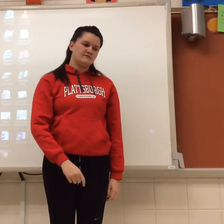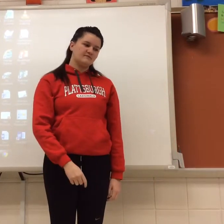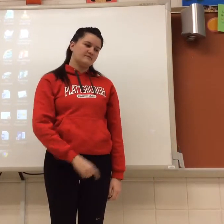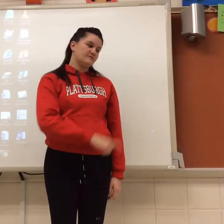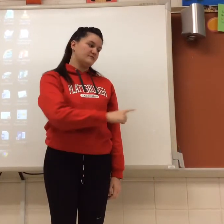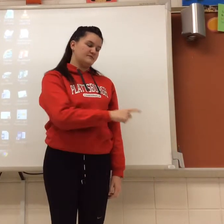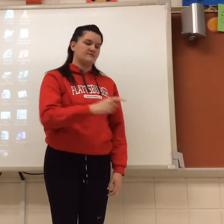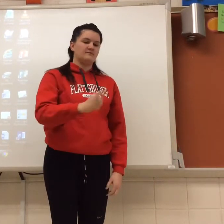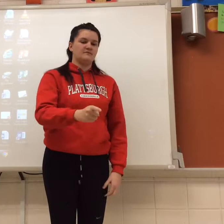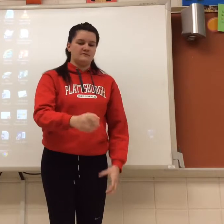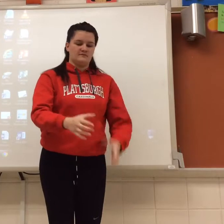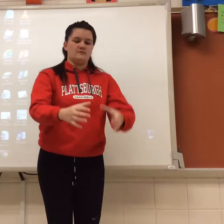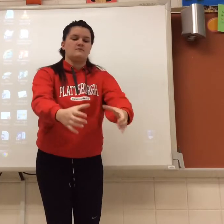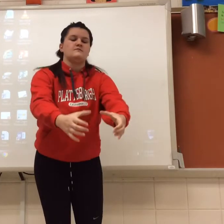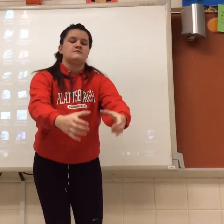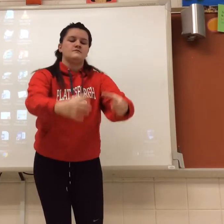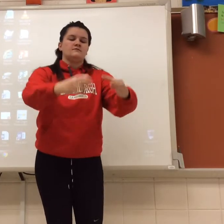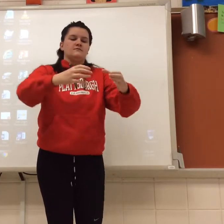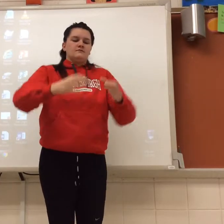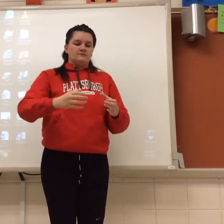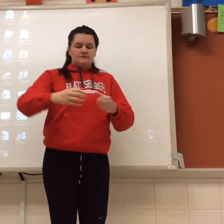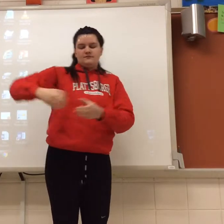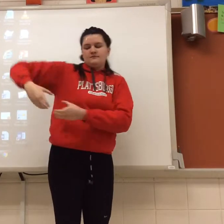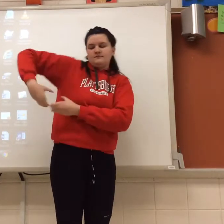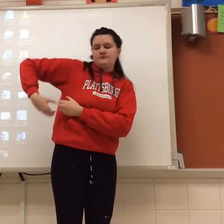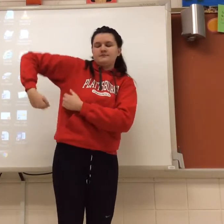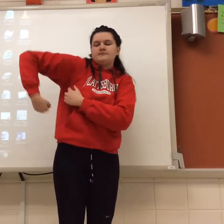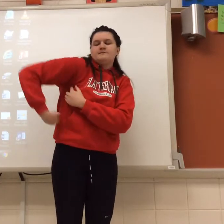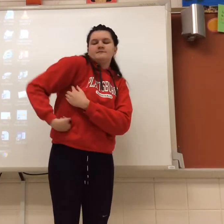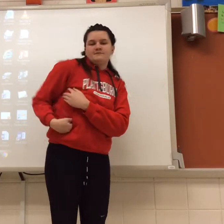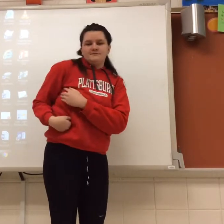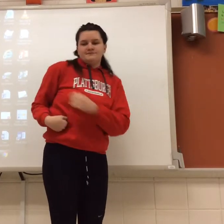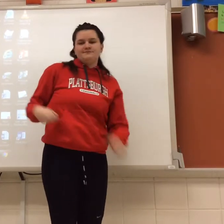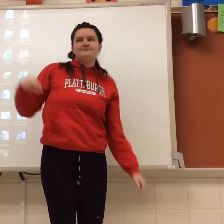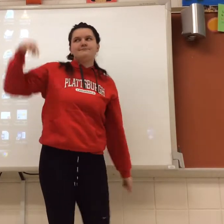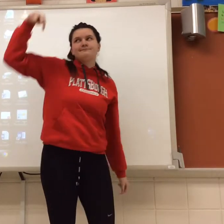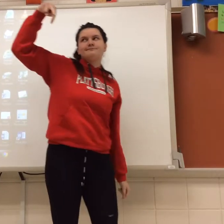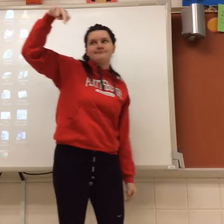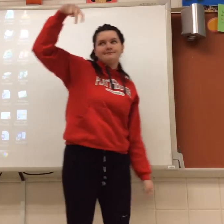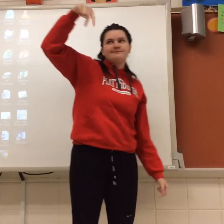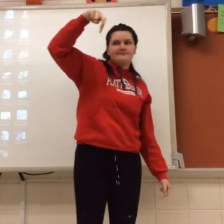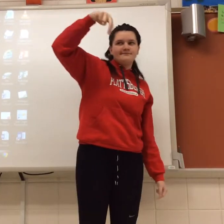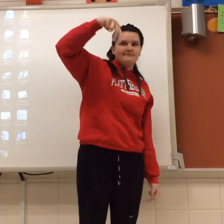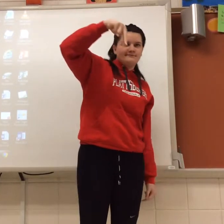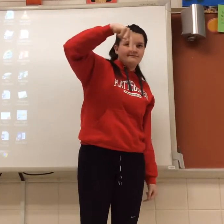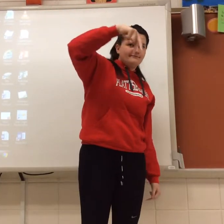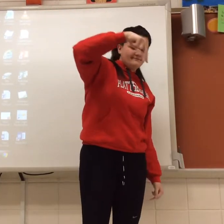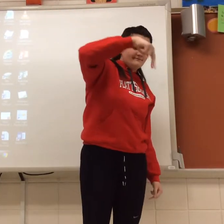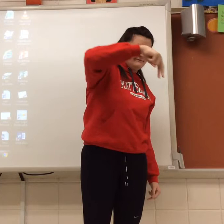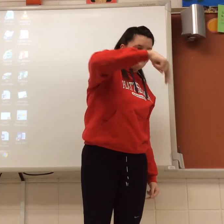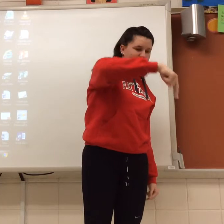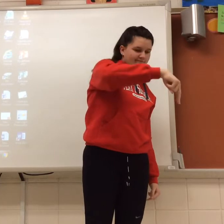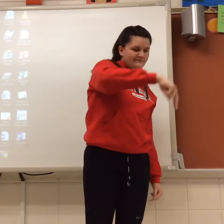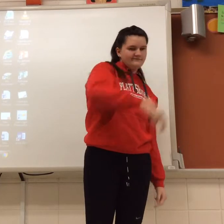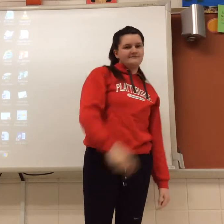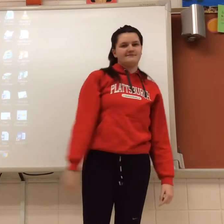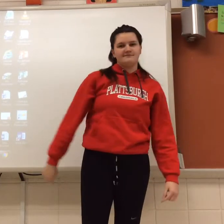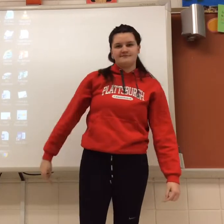The watchman tucked Corduroy under his arm and carried him down the escalator